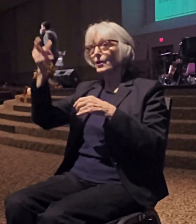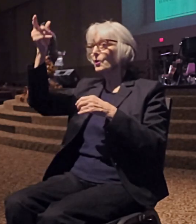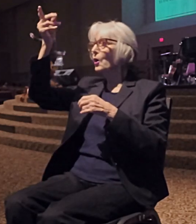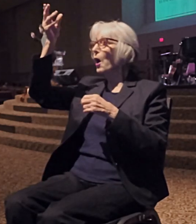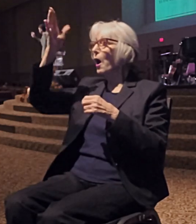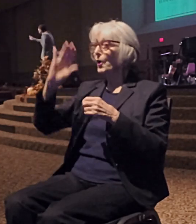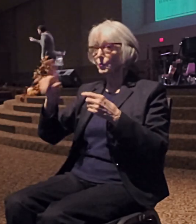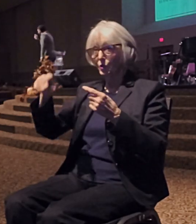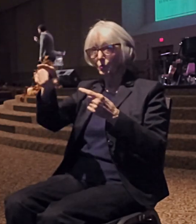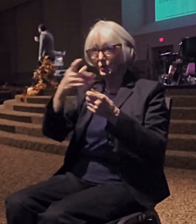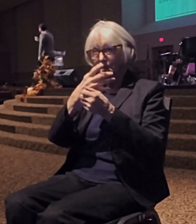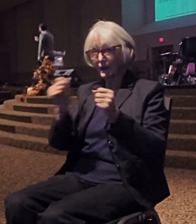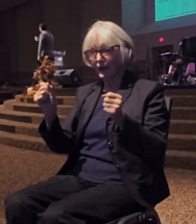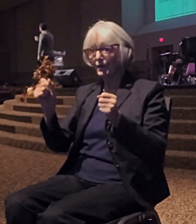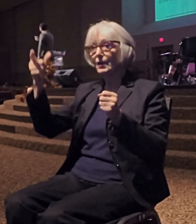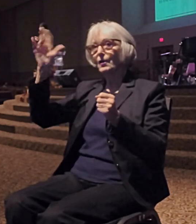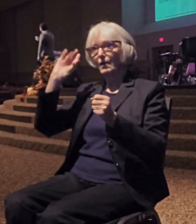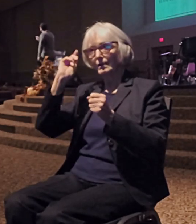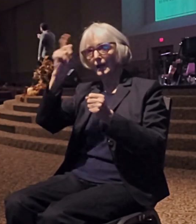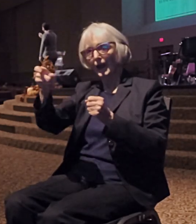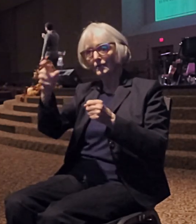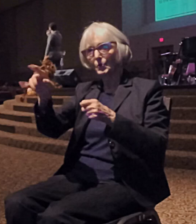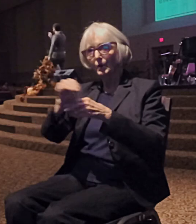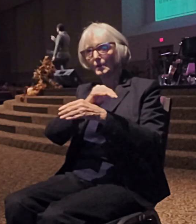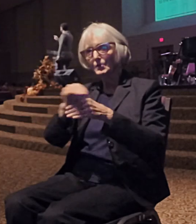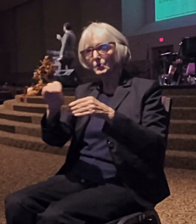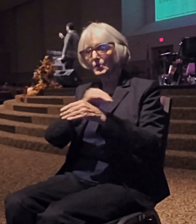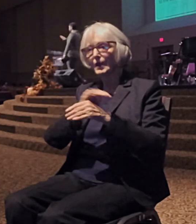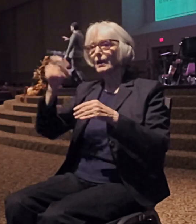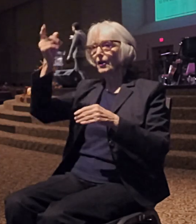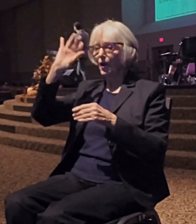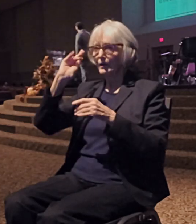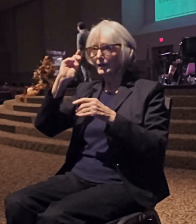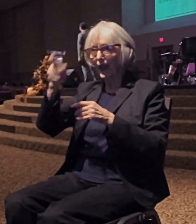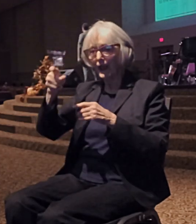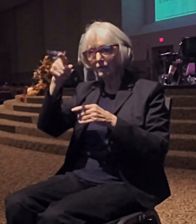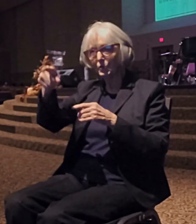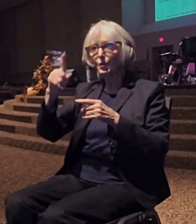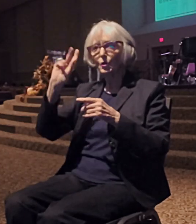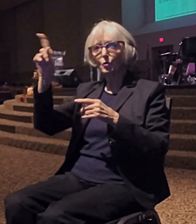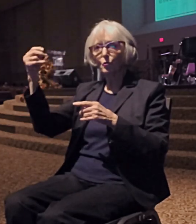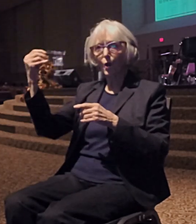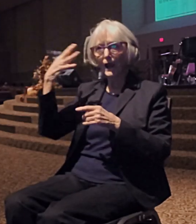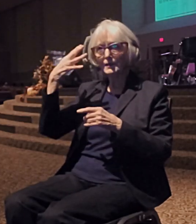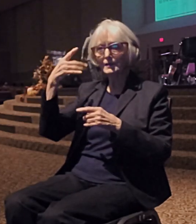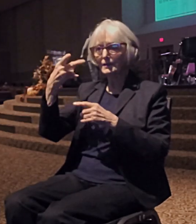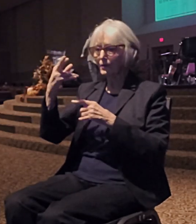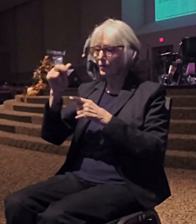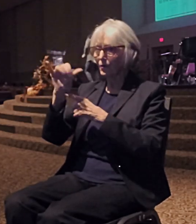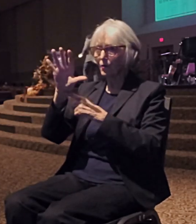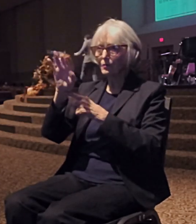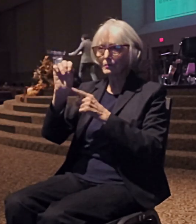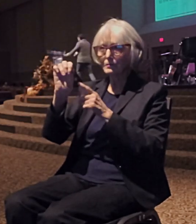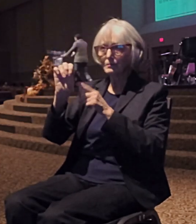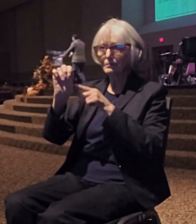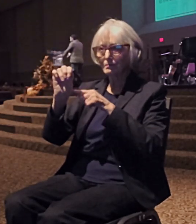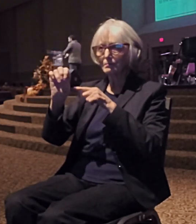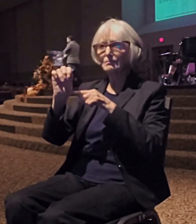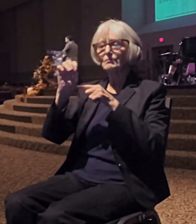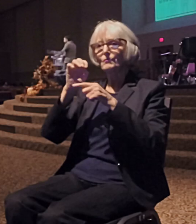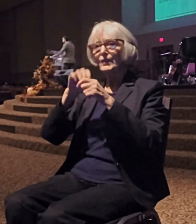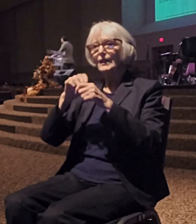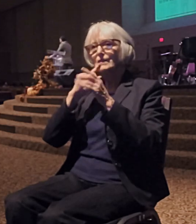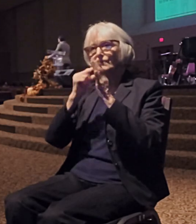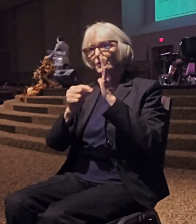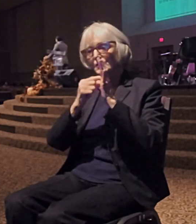salvation, has called you to a ministry. God has given you, when it says grace, here's the amazing thing, when it says God has given grace, back in